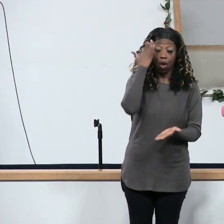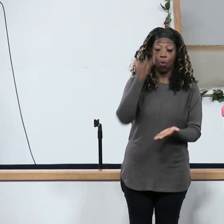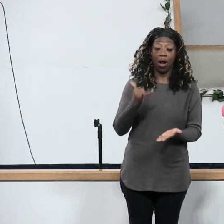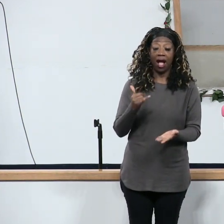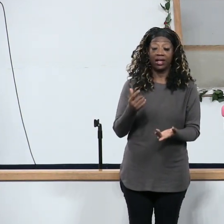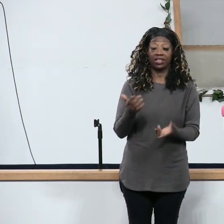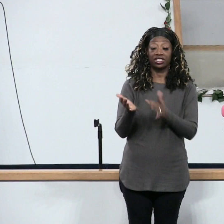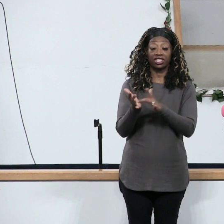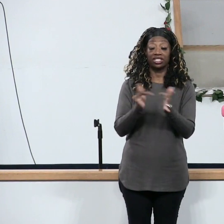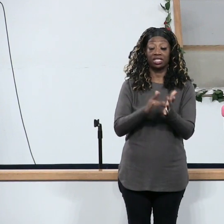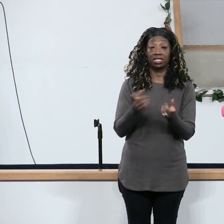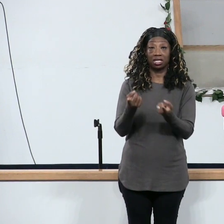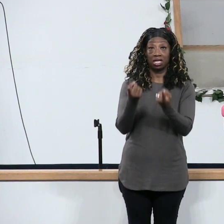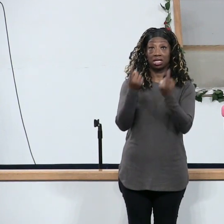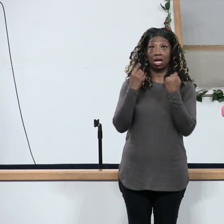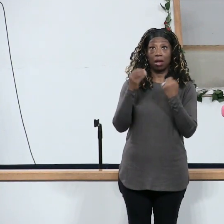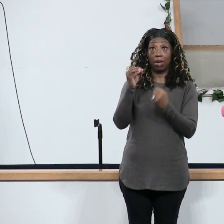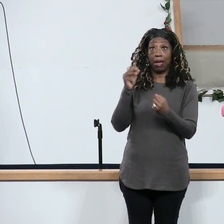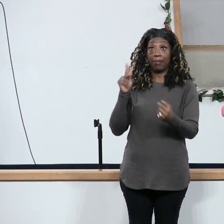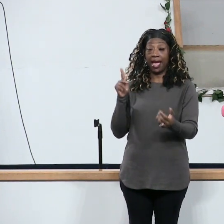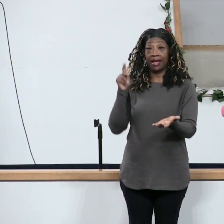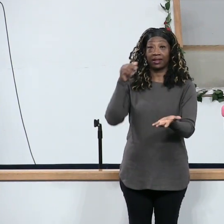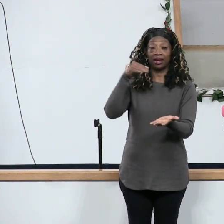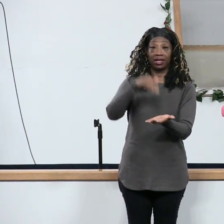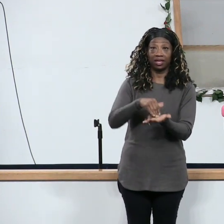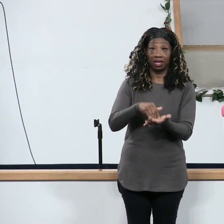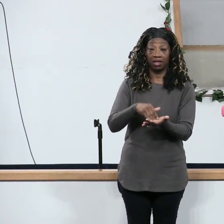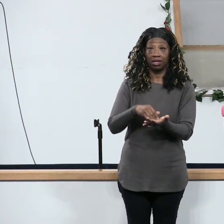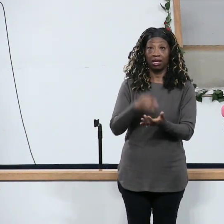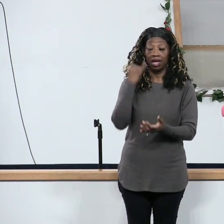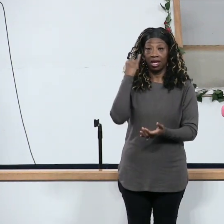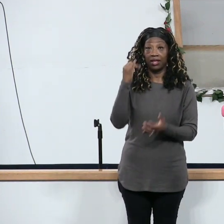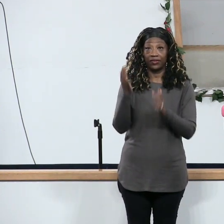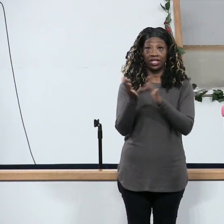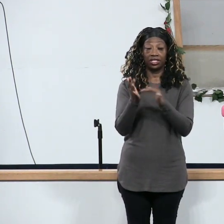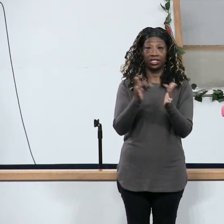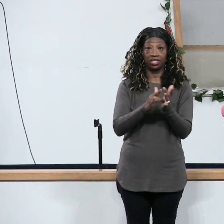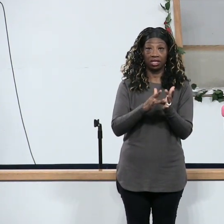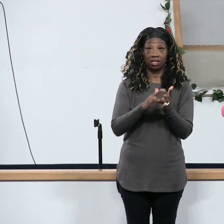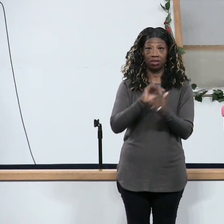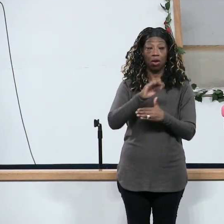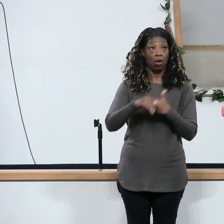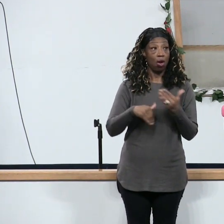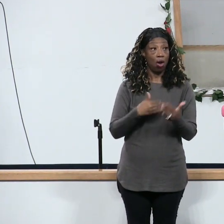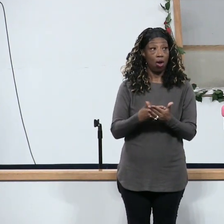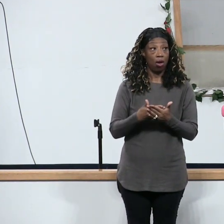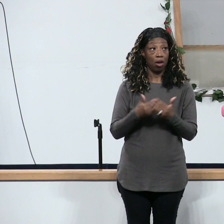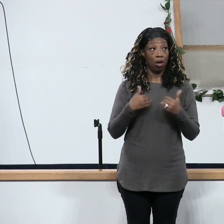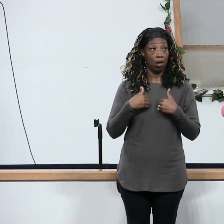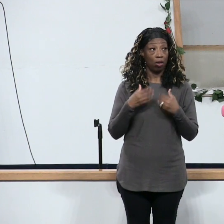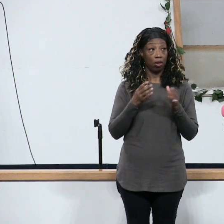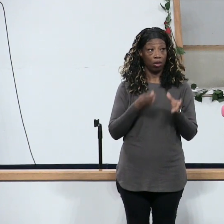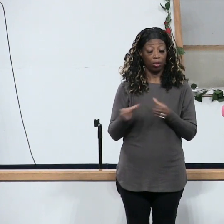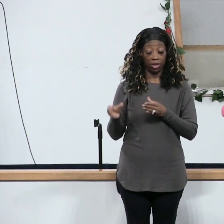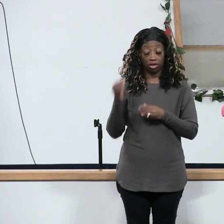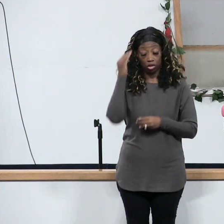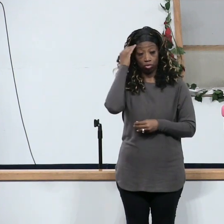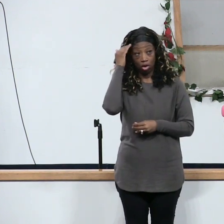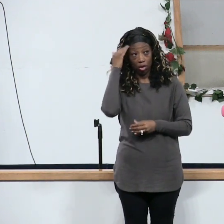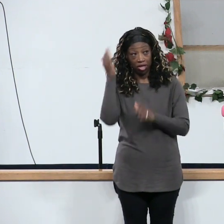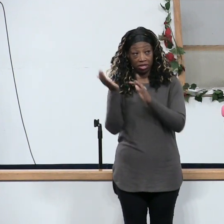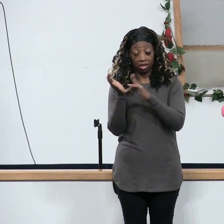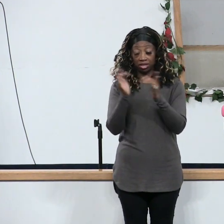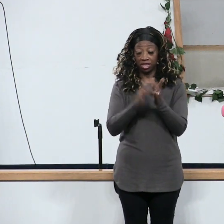back. Listen, if this is all I got to look forward to, life is terrible. But to know that he's coming back for